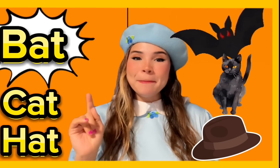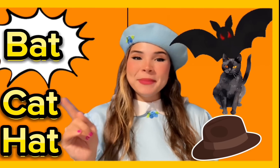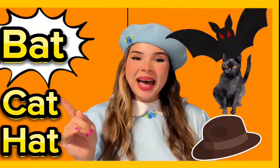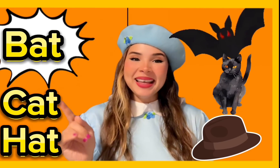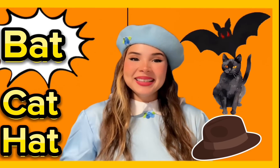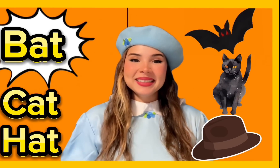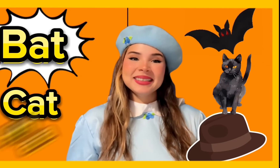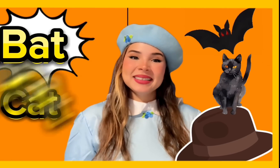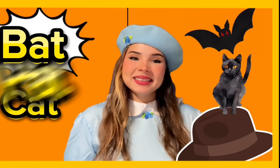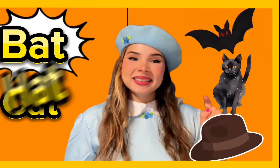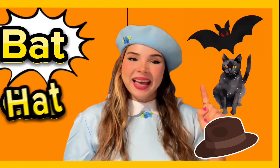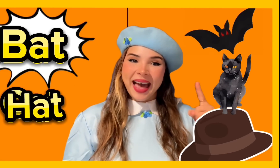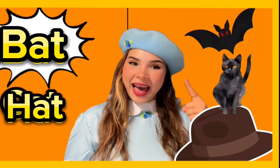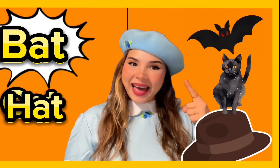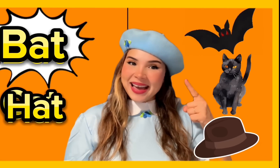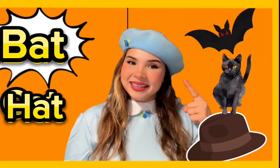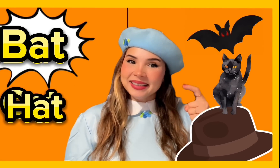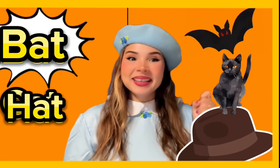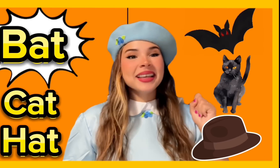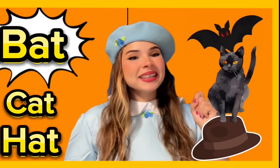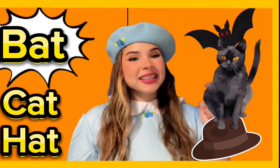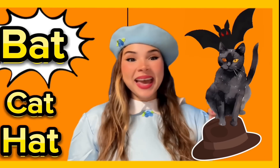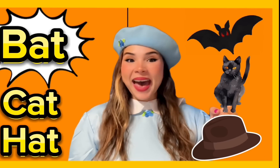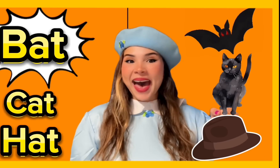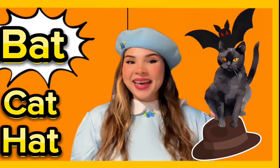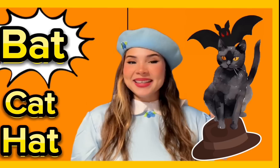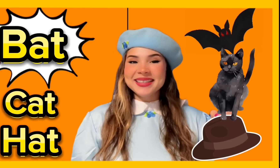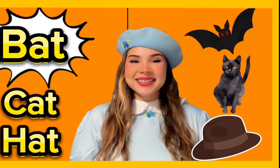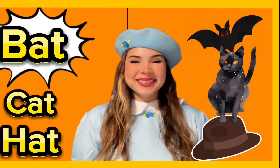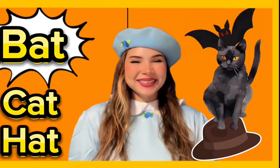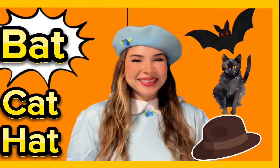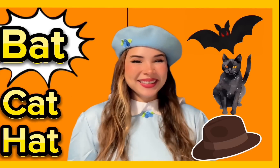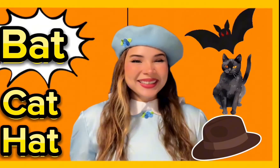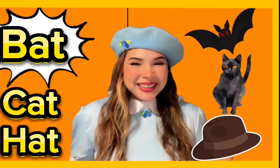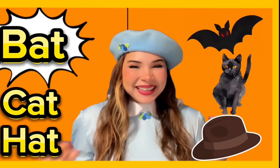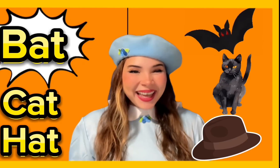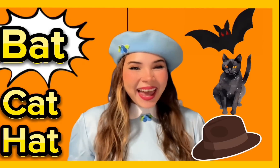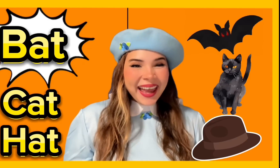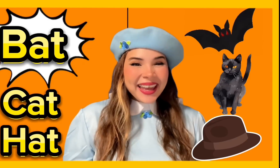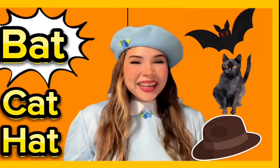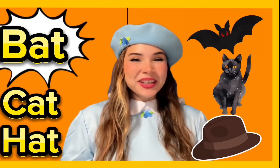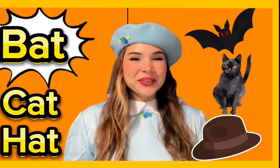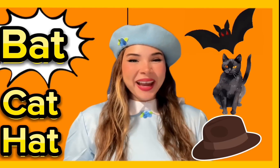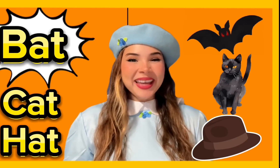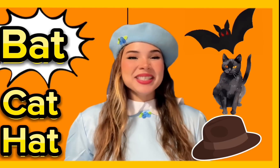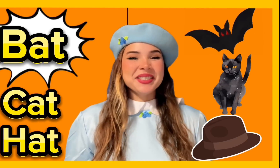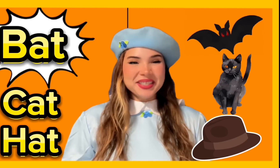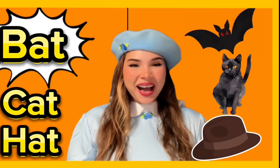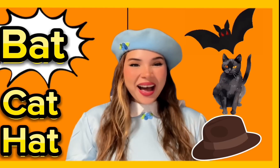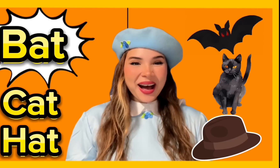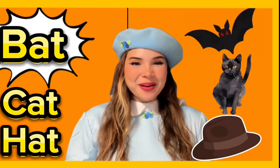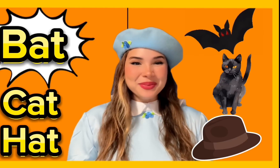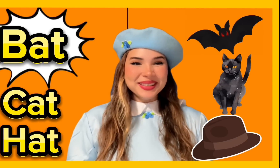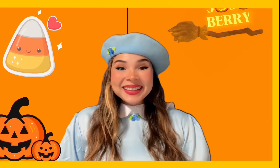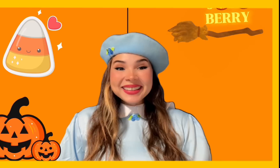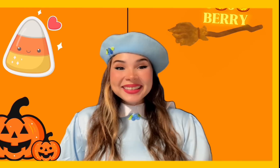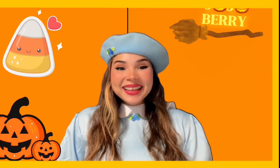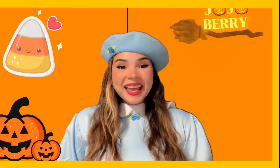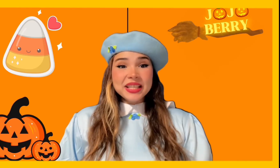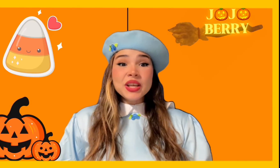Bat. Hat. Cat. Yay! Great job! It's